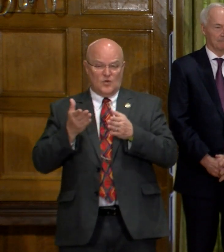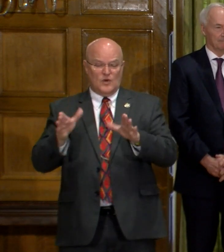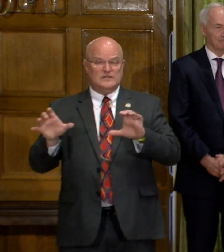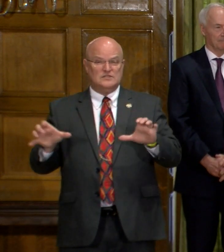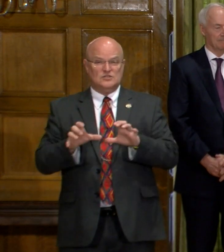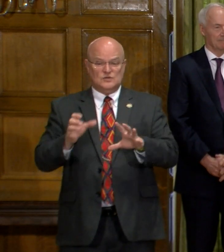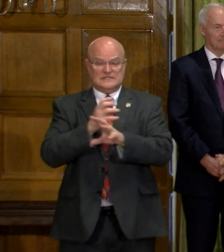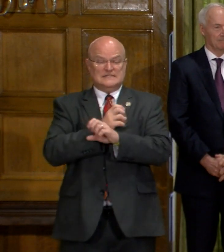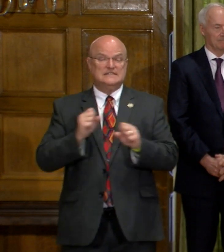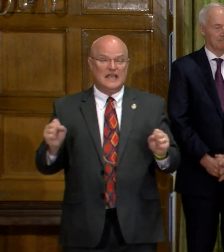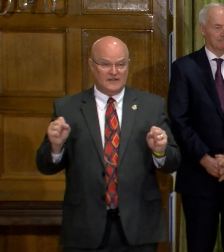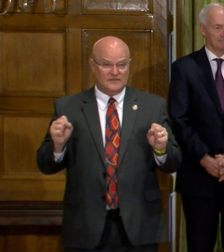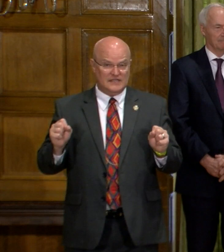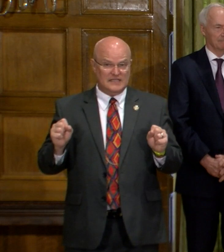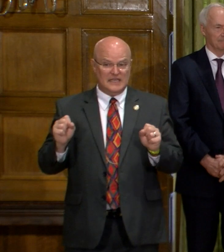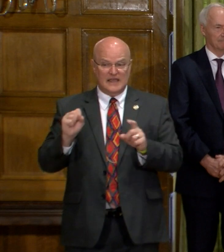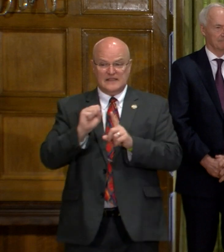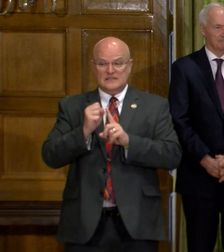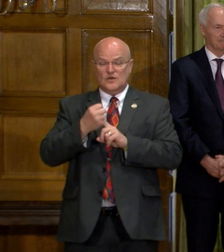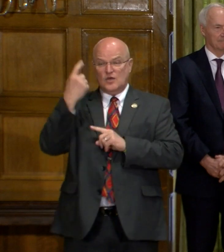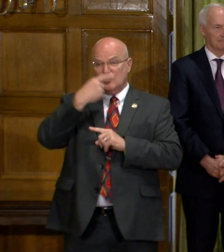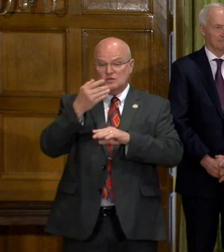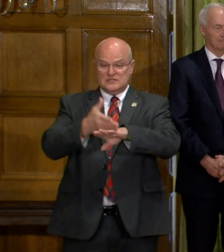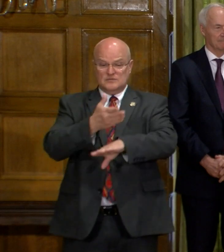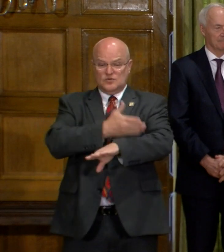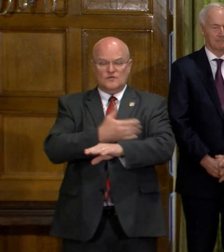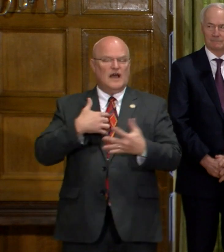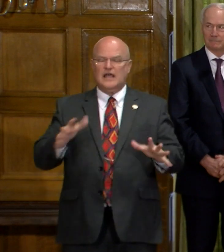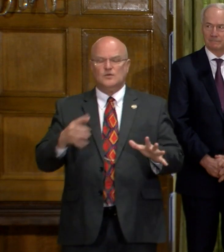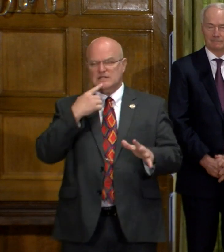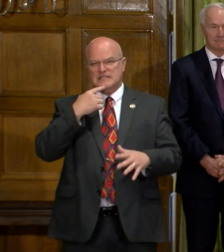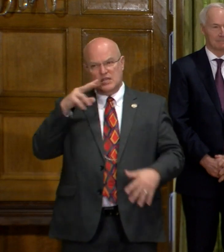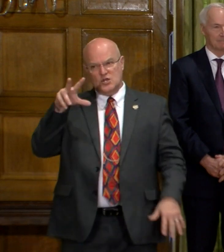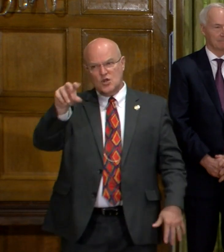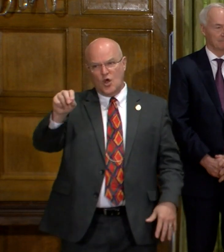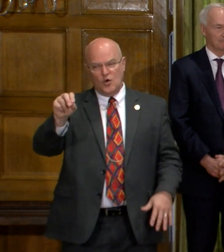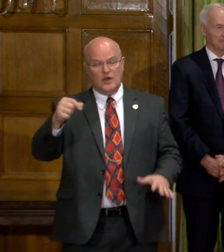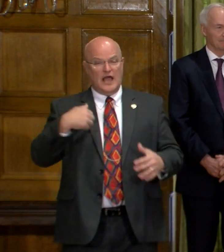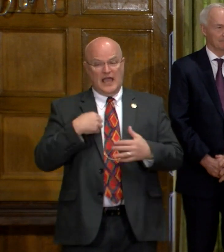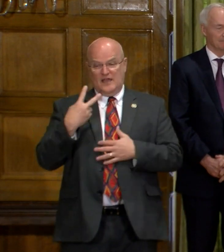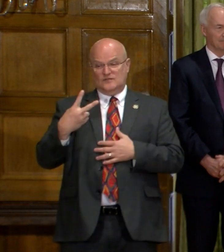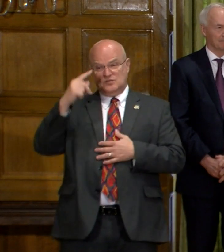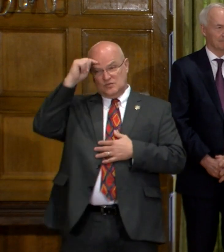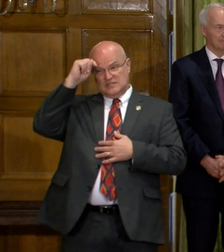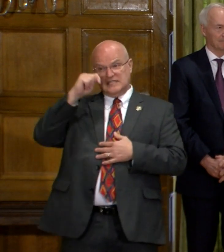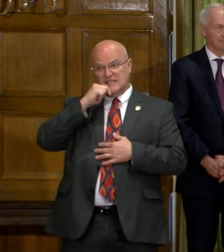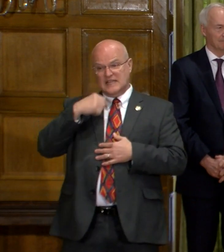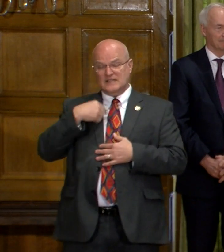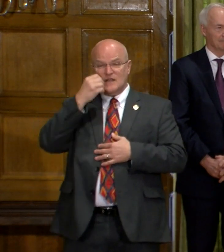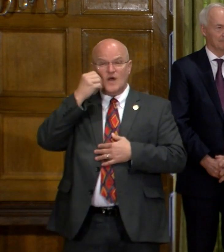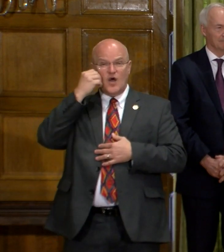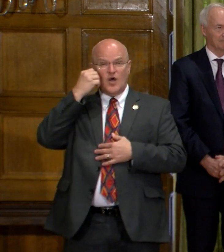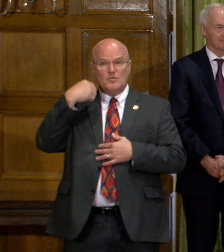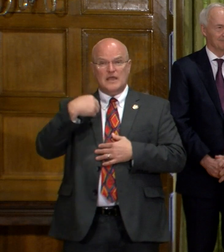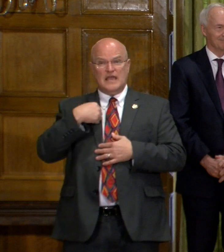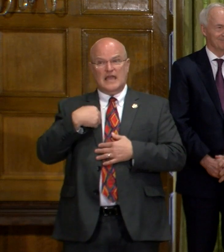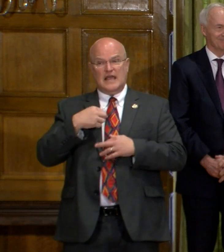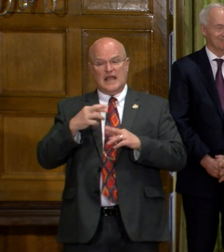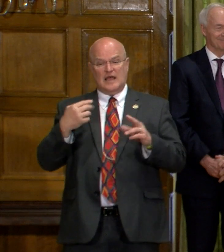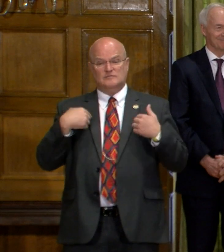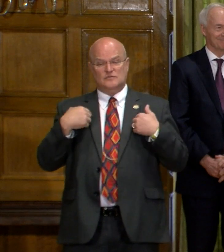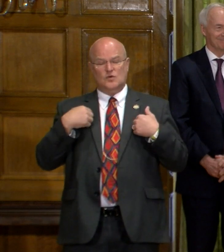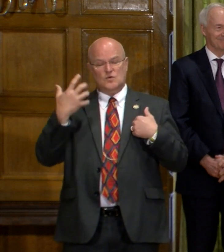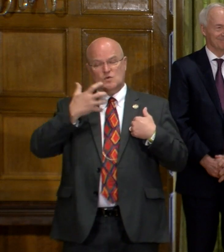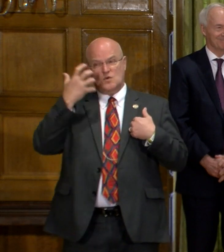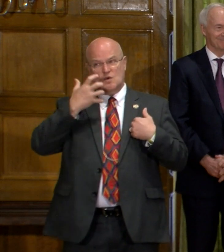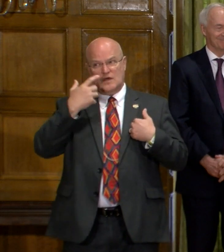ways to do it safely and the situation looks improved, I don't want to rule it out. Now, I've got 2 teens at home, and I'm at risk of being boycotted for